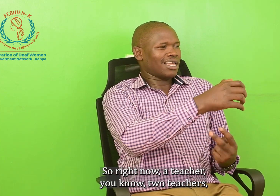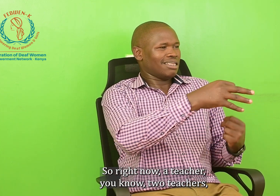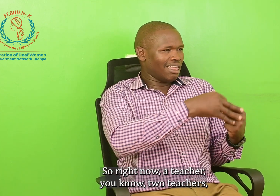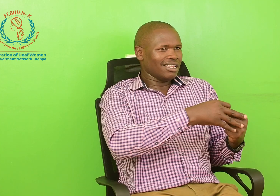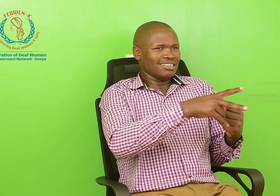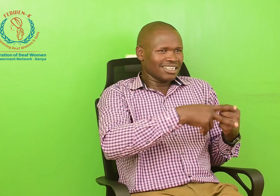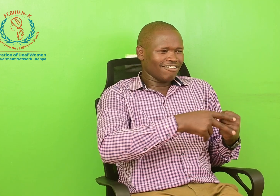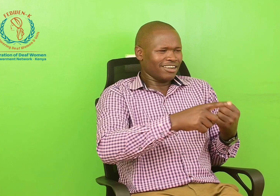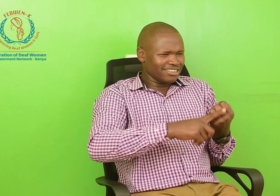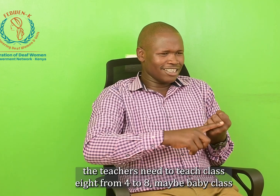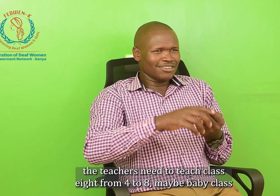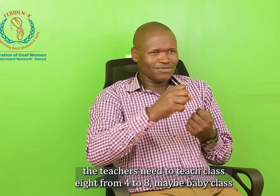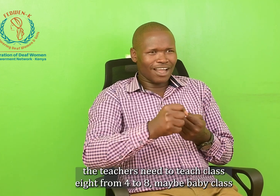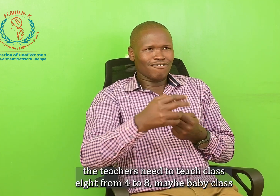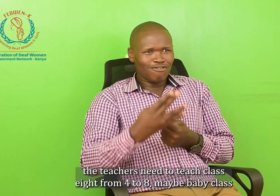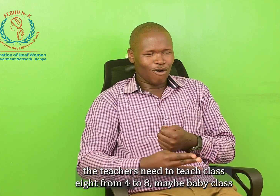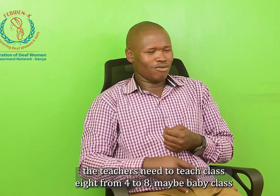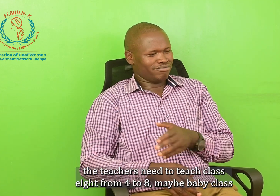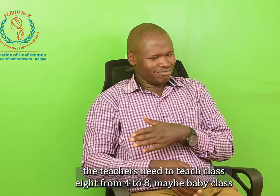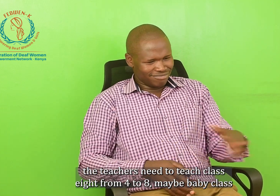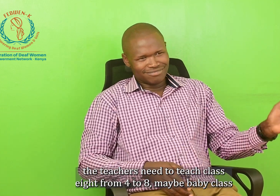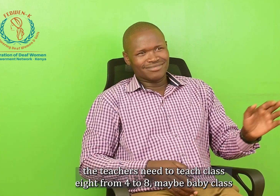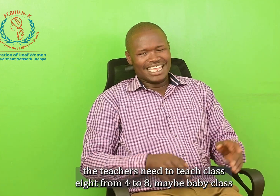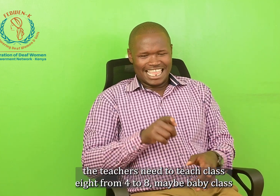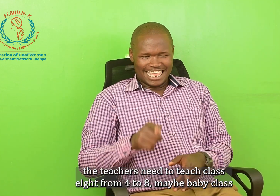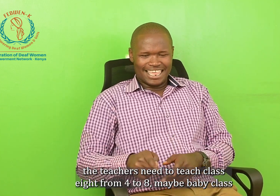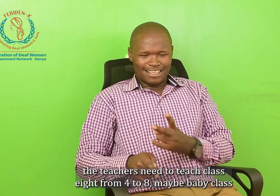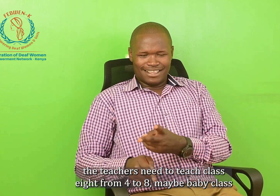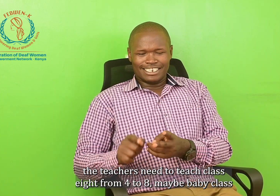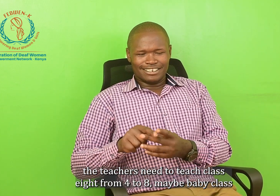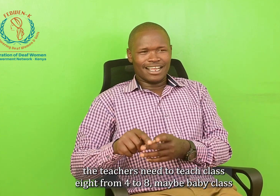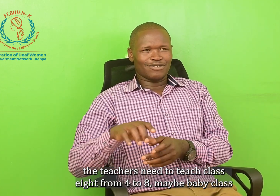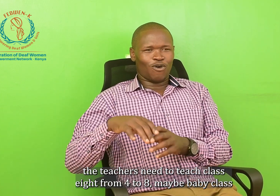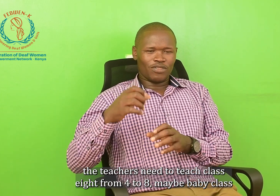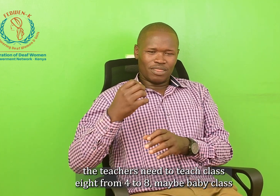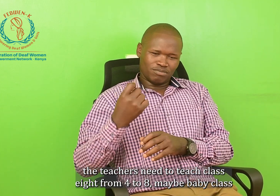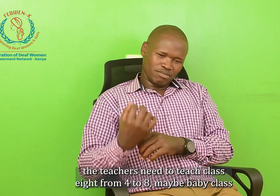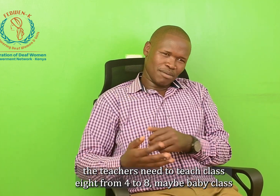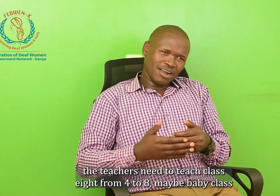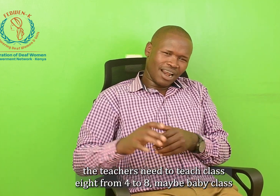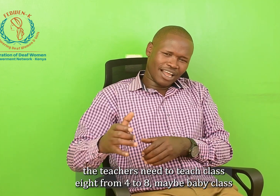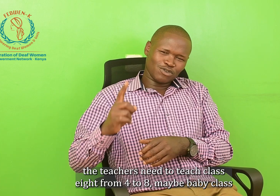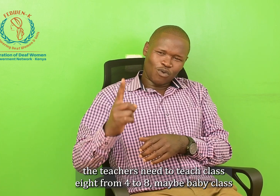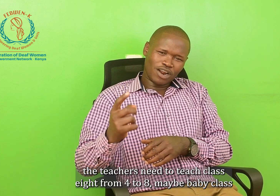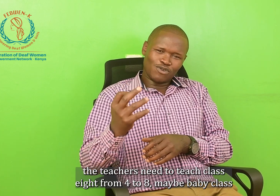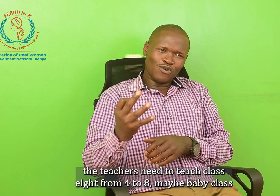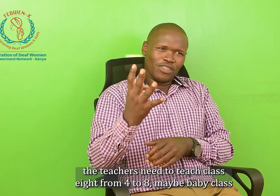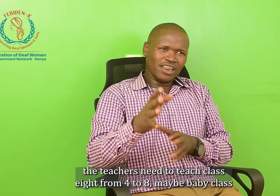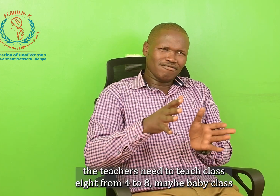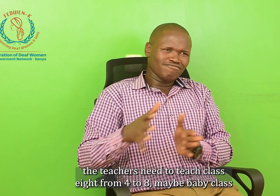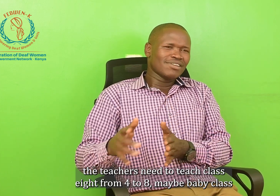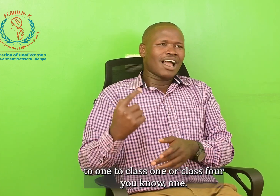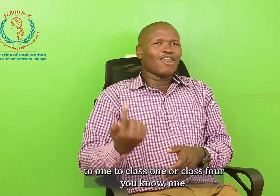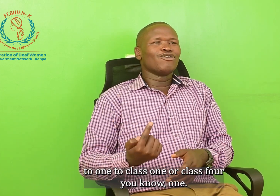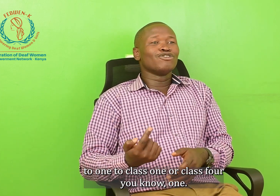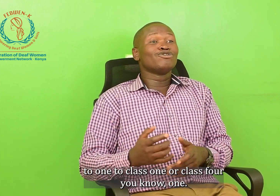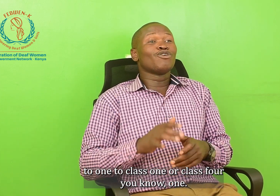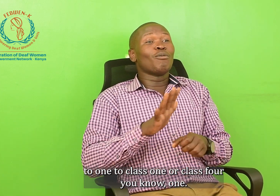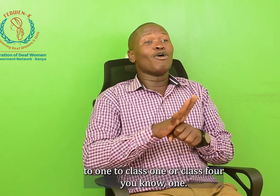teachers, the 2 teachers need to teach class 8, from 4 to 8. Maybe baby class to 1,